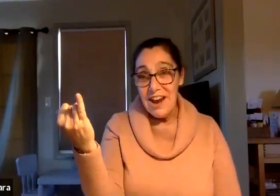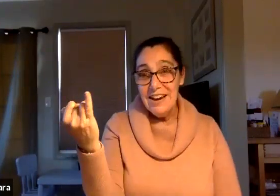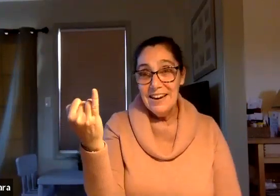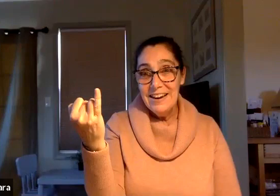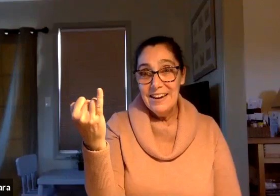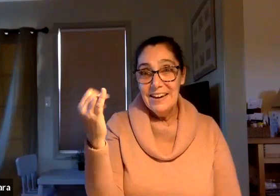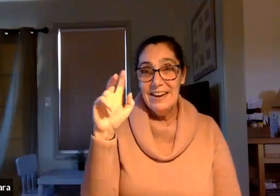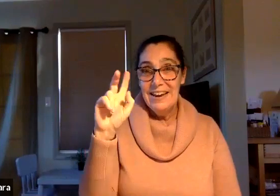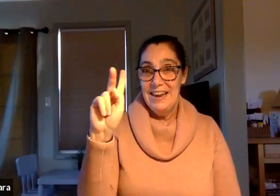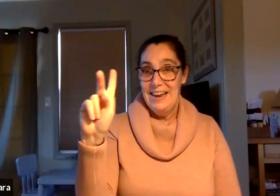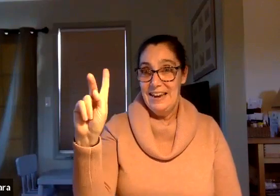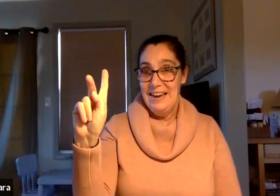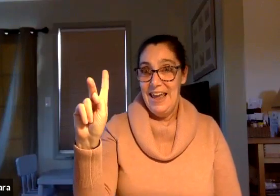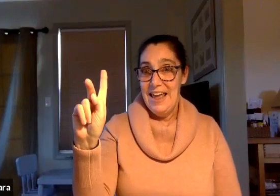J, K,